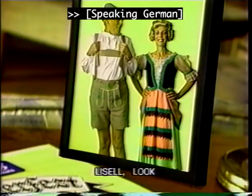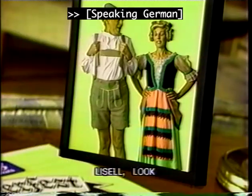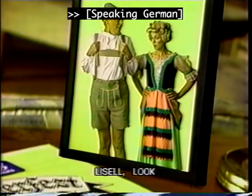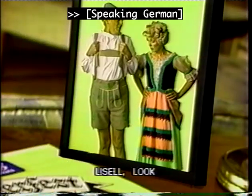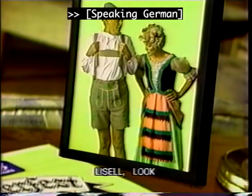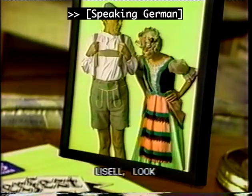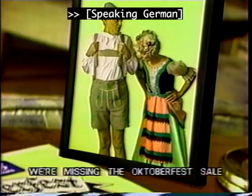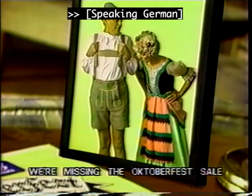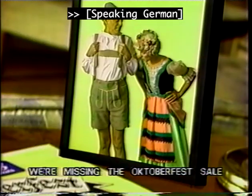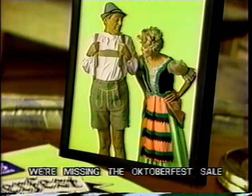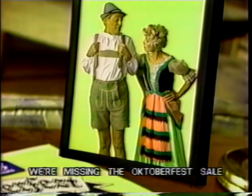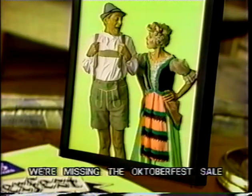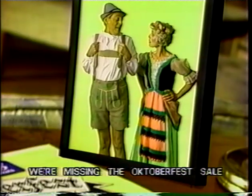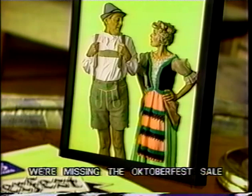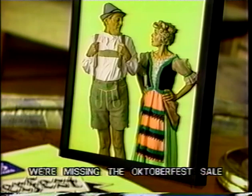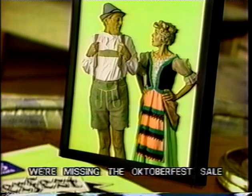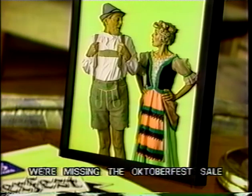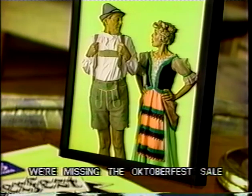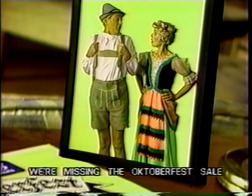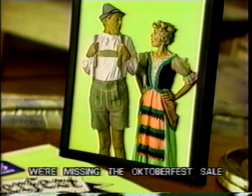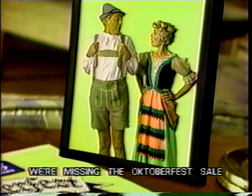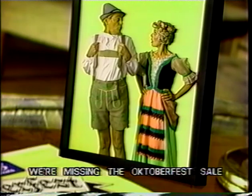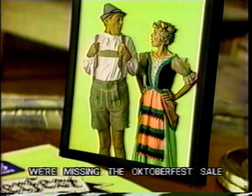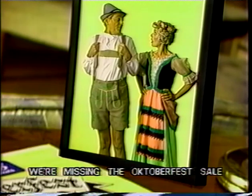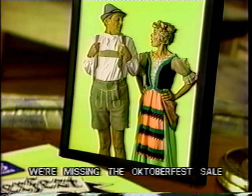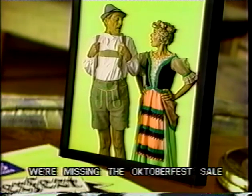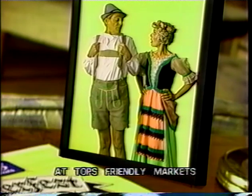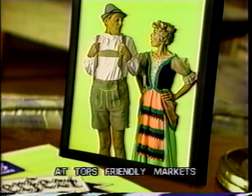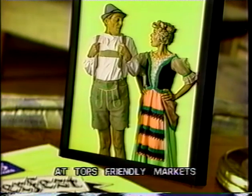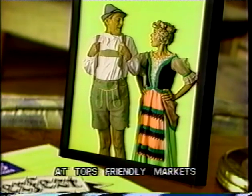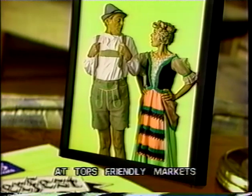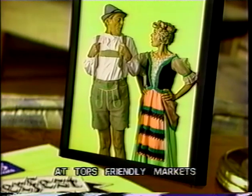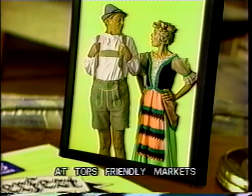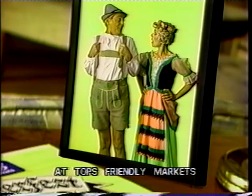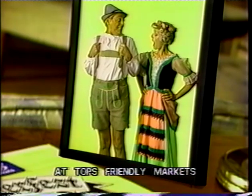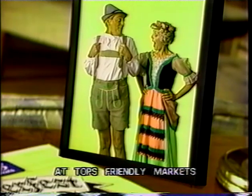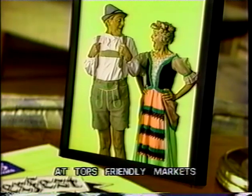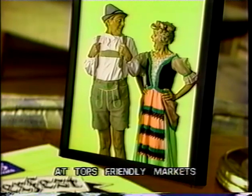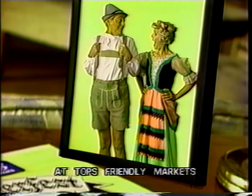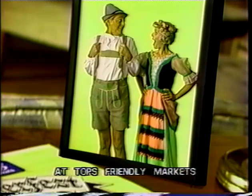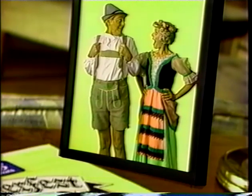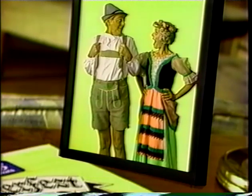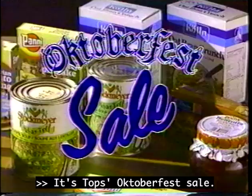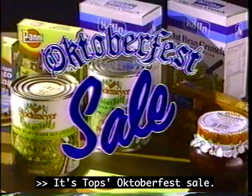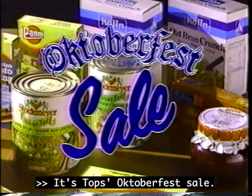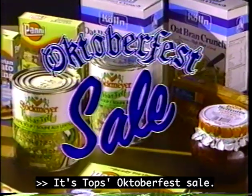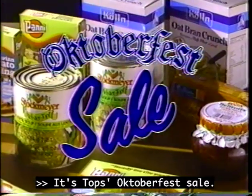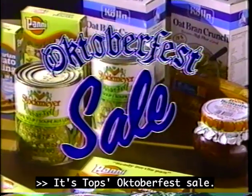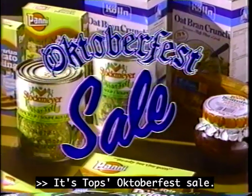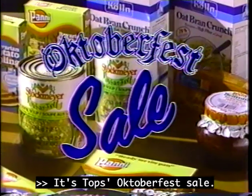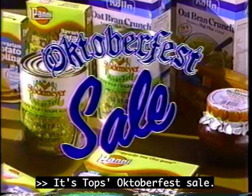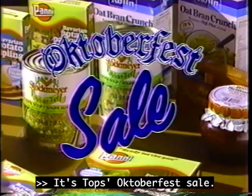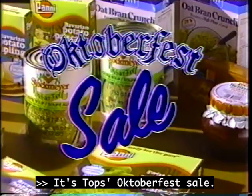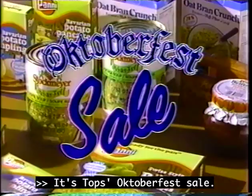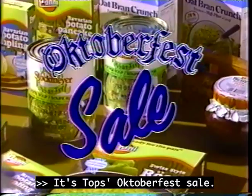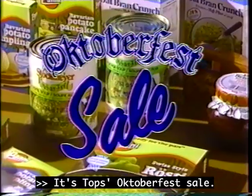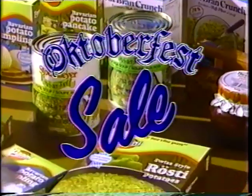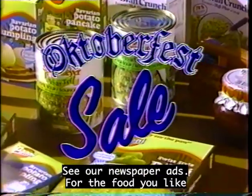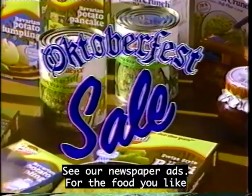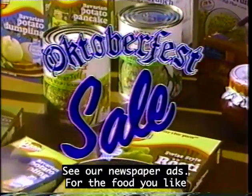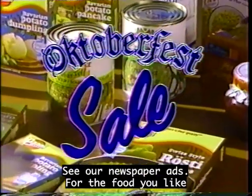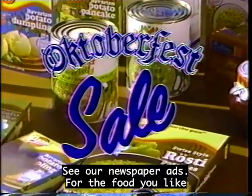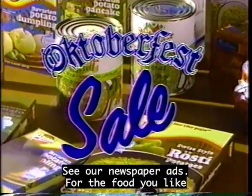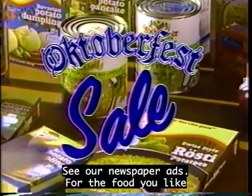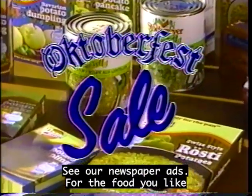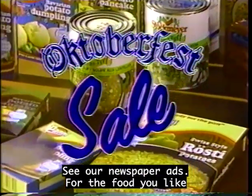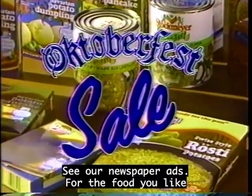Wieso, schau mal, wenn wir uns jetzt nicht beeilen, verpassen wir den Oktoberfest-Ausverkauf bei Tops Friendly Markets. It's Tops Oktoberfest sale.